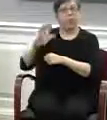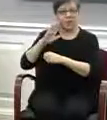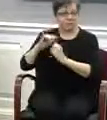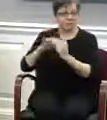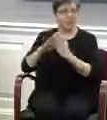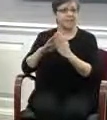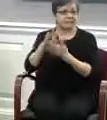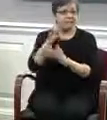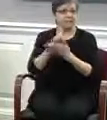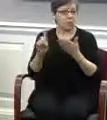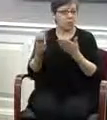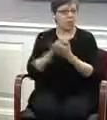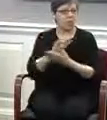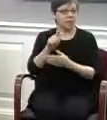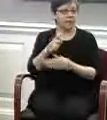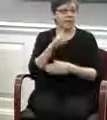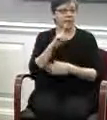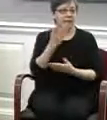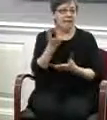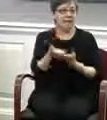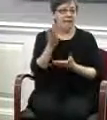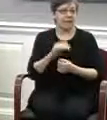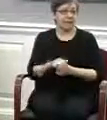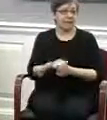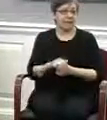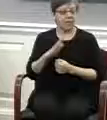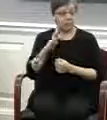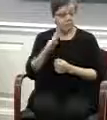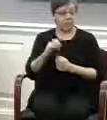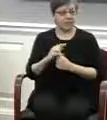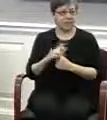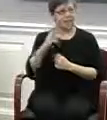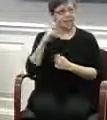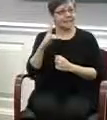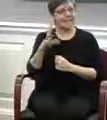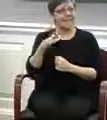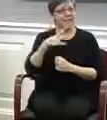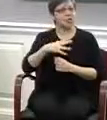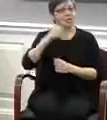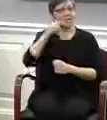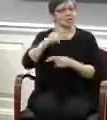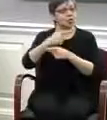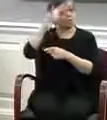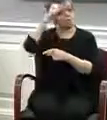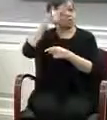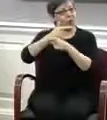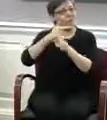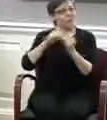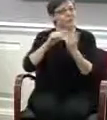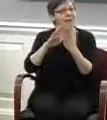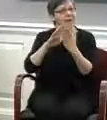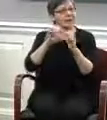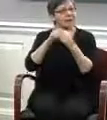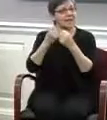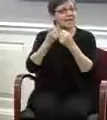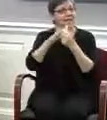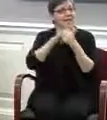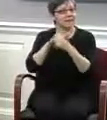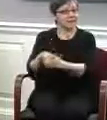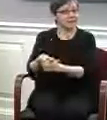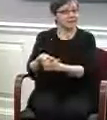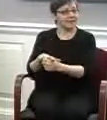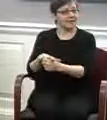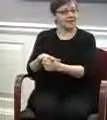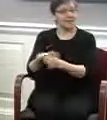discrimination. It's a fact. They know it. They've already seen their older siblings face it in society. We're talking about a community